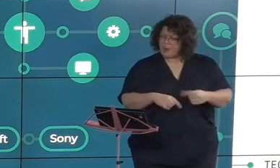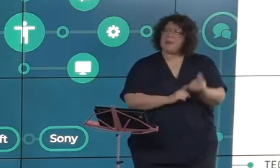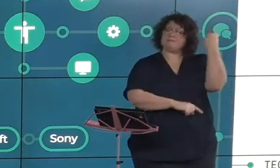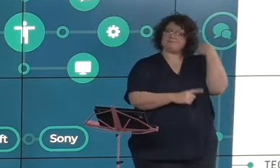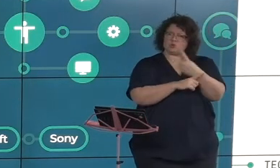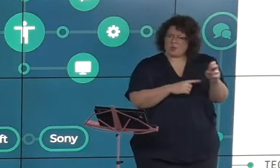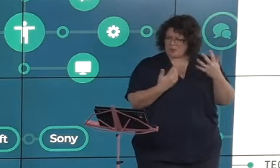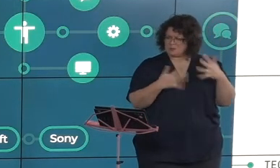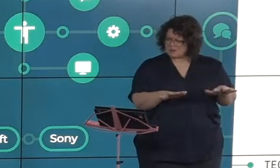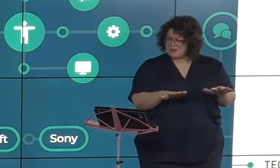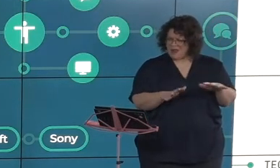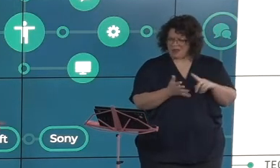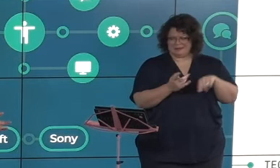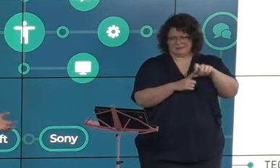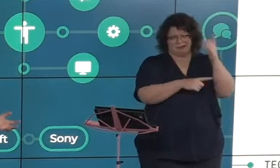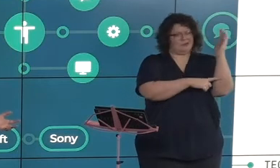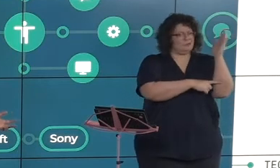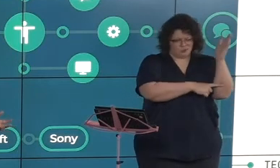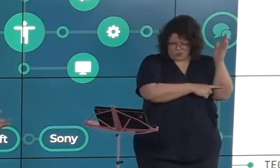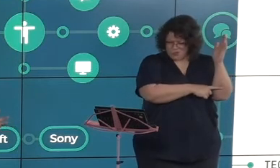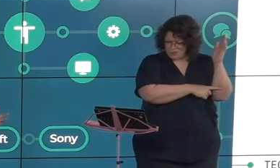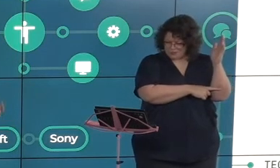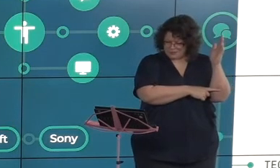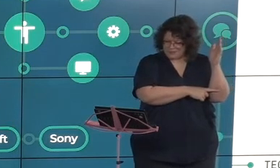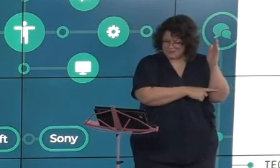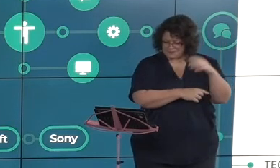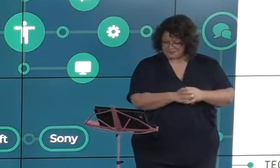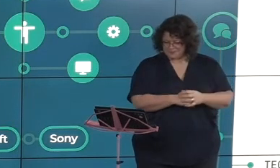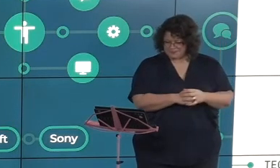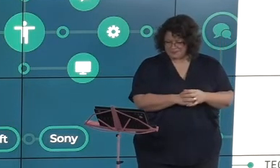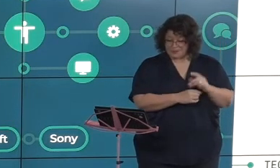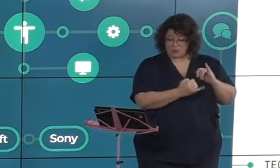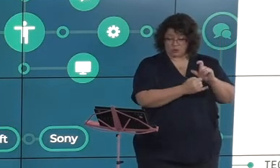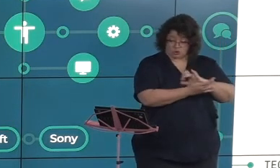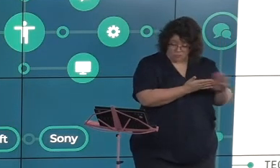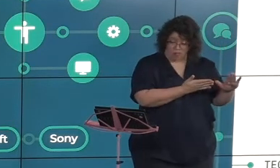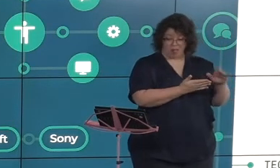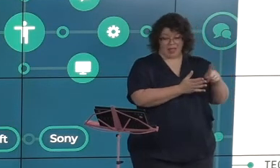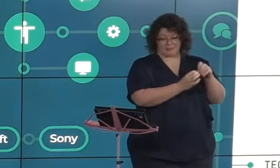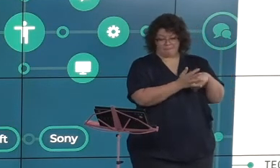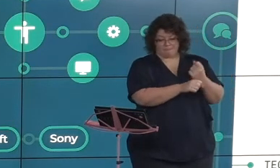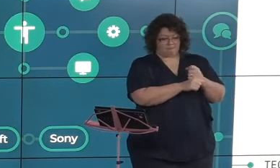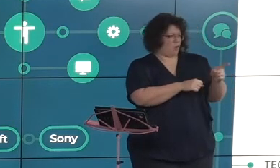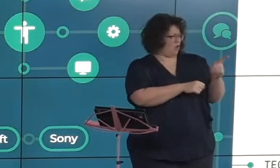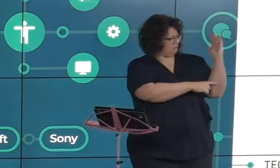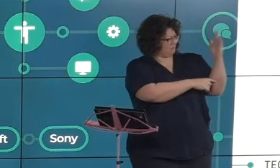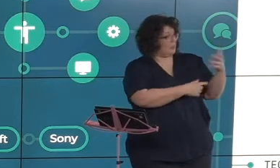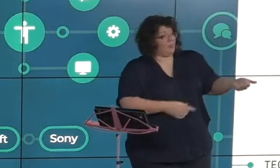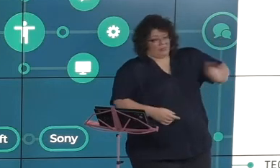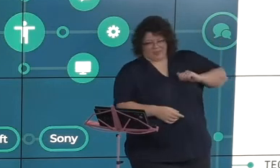time we talked about gender equality, right? But when a woman with a brand like